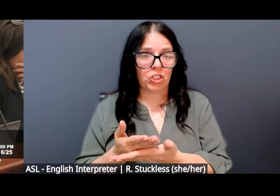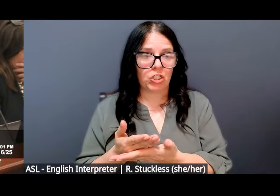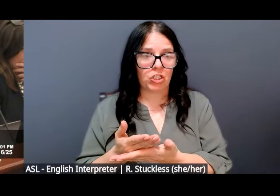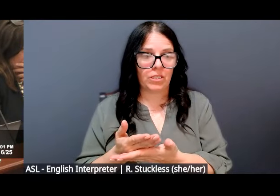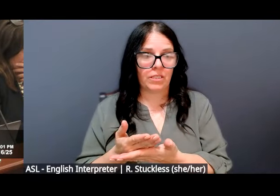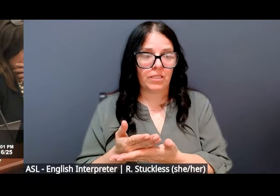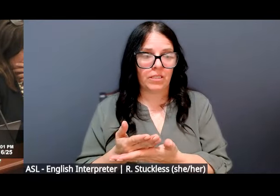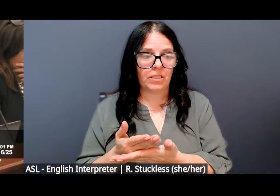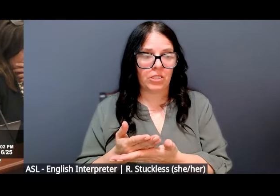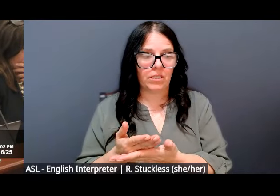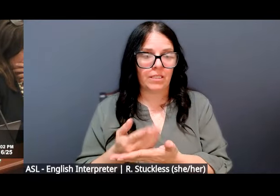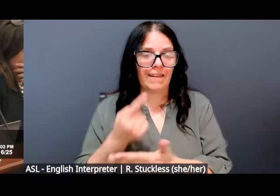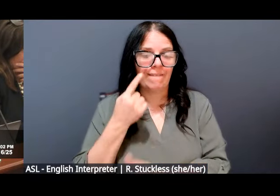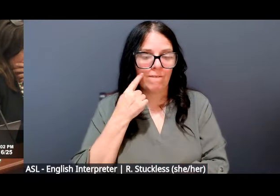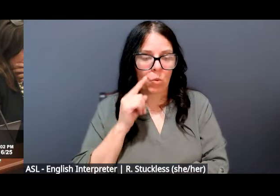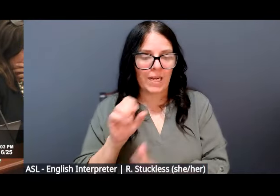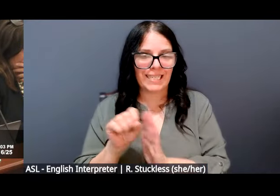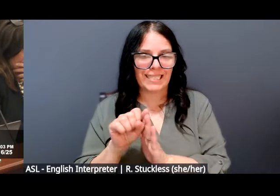local elections.